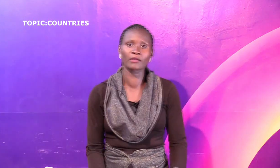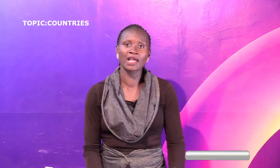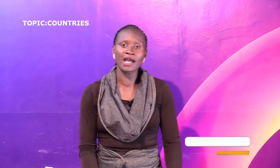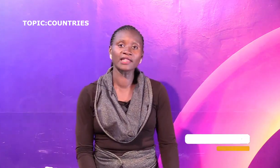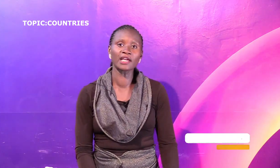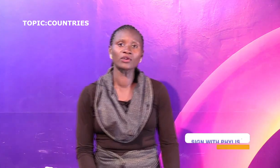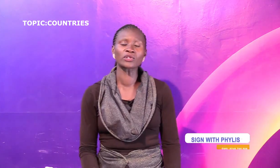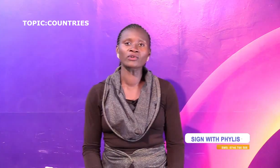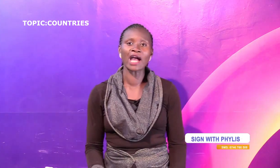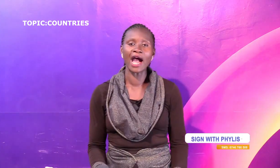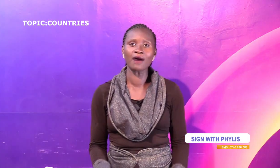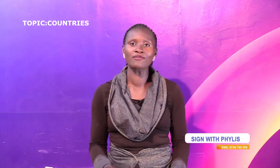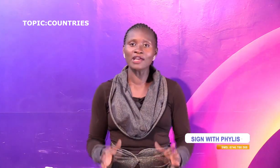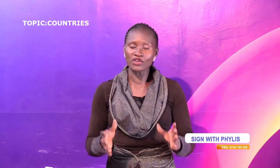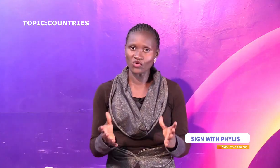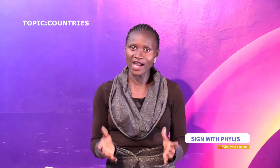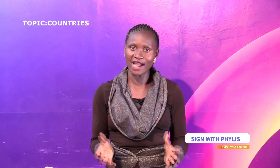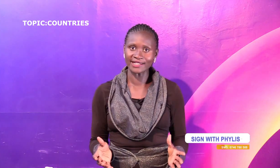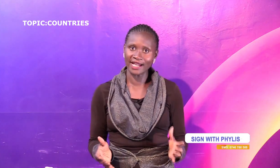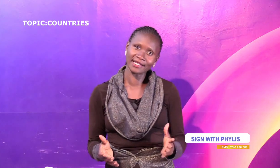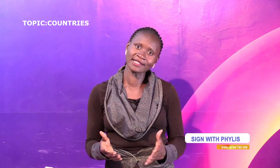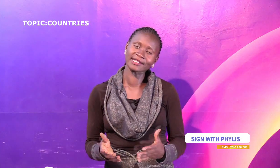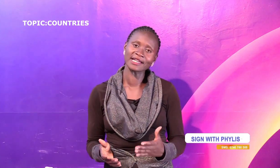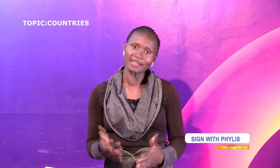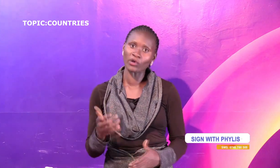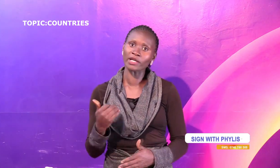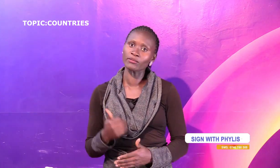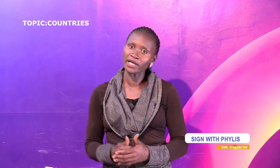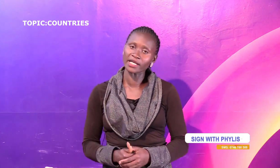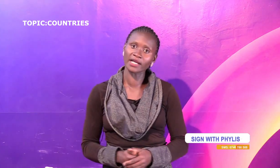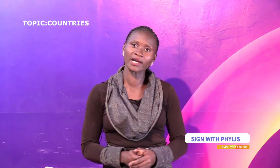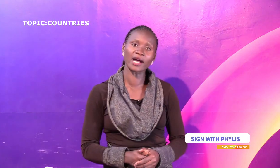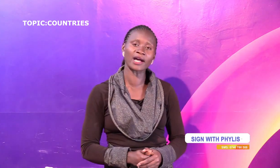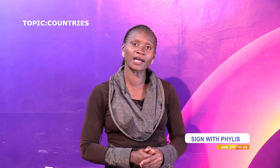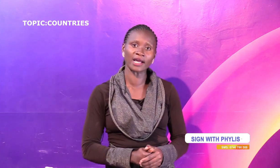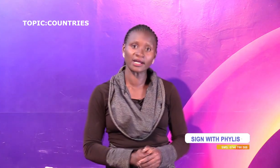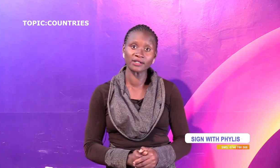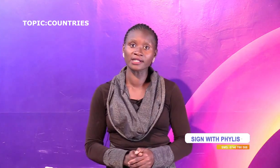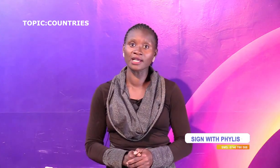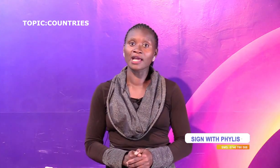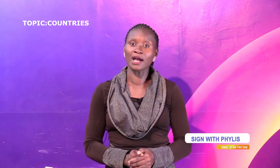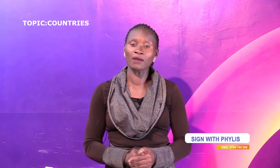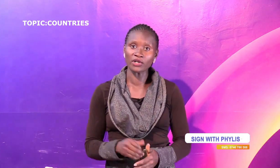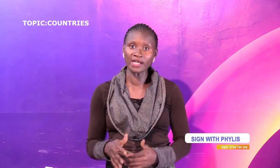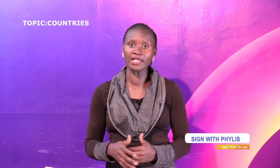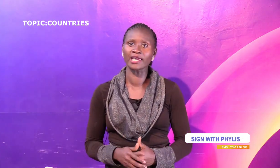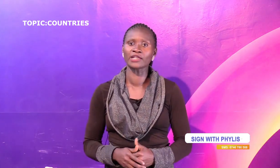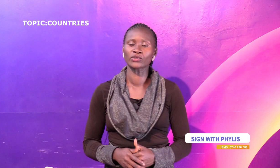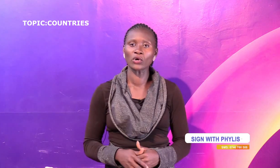And then also we have Uganda. This is just our neighboring countries bordering Kenya. So how do